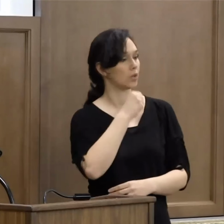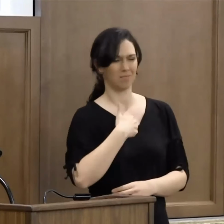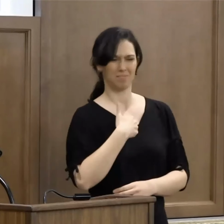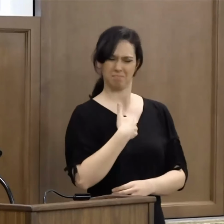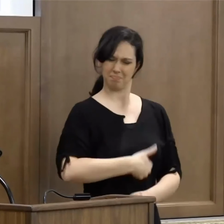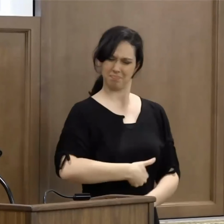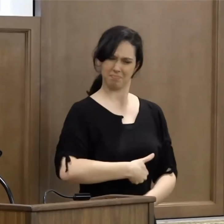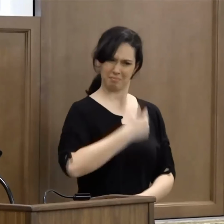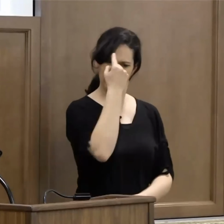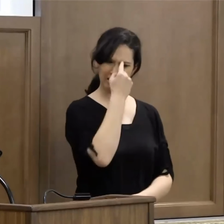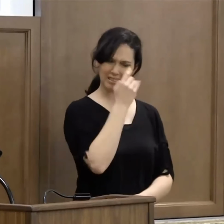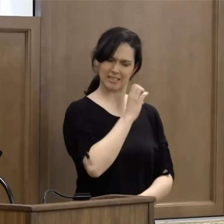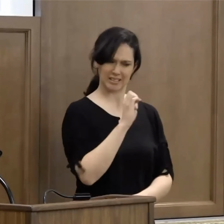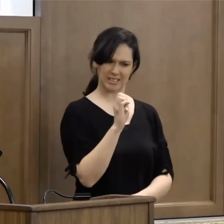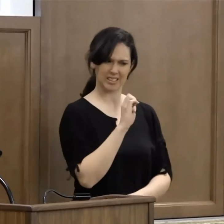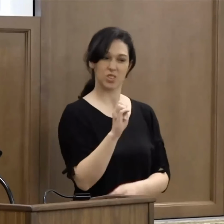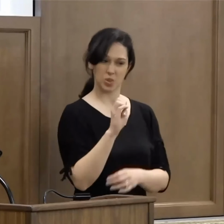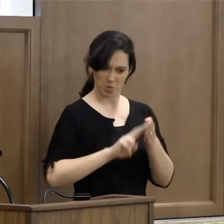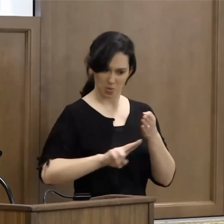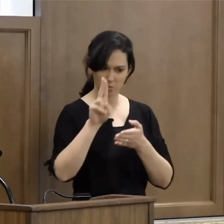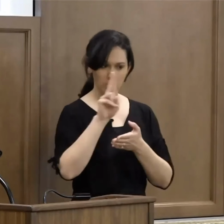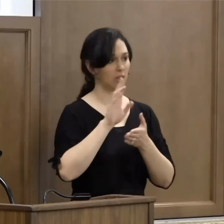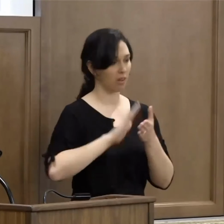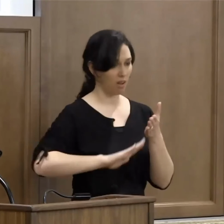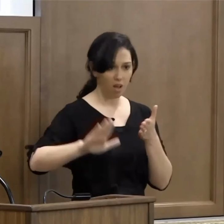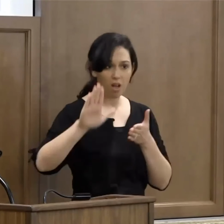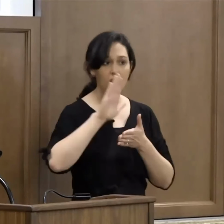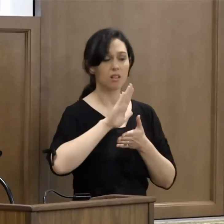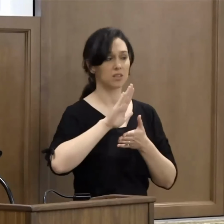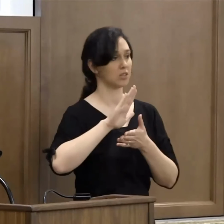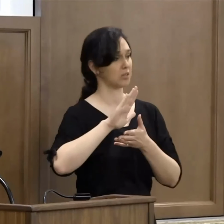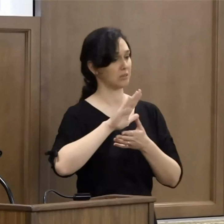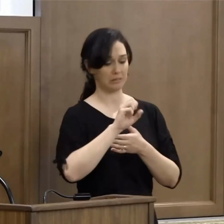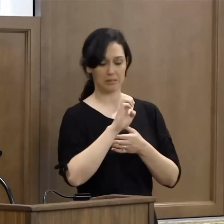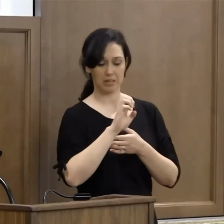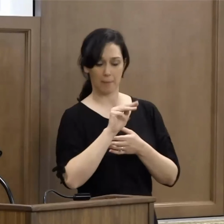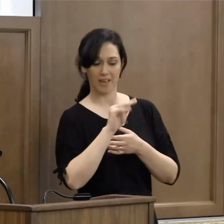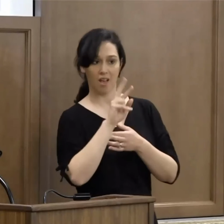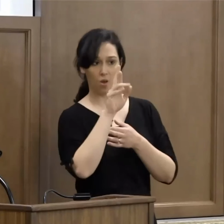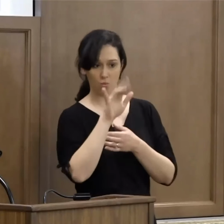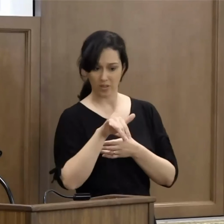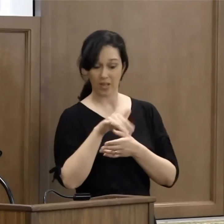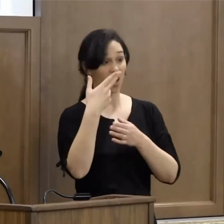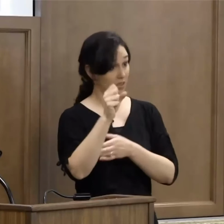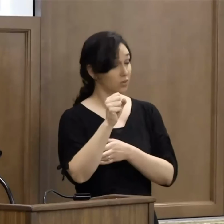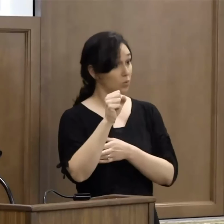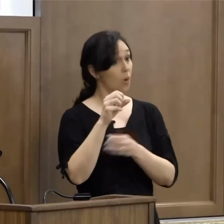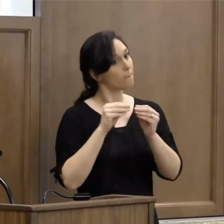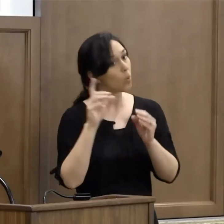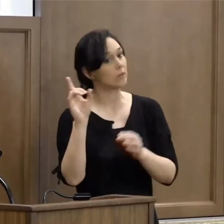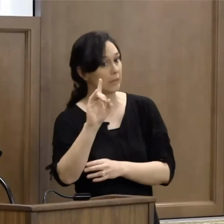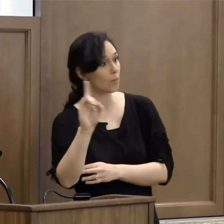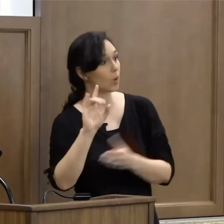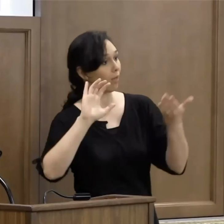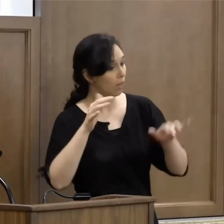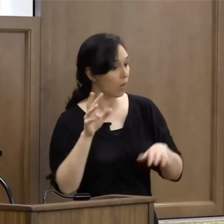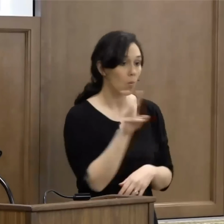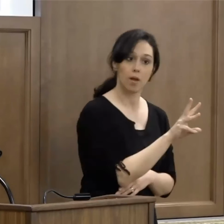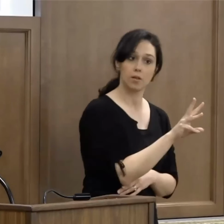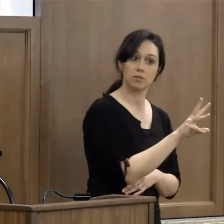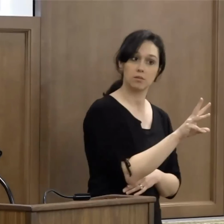that Eastern universities, colleges, seminaries, and high schools are more democratic than similar institutions of the